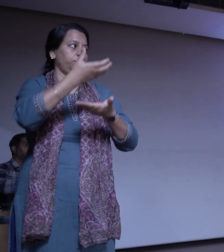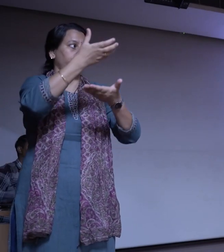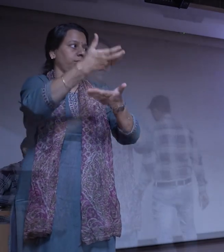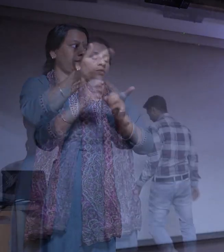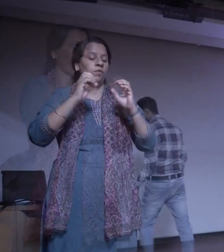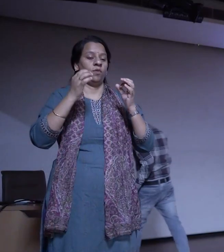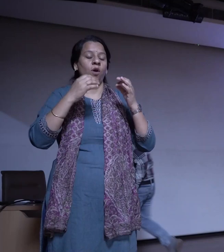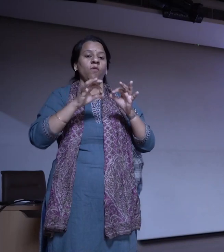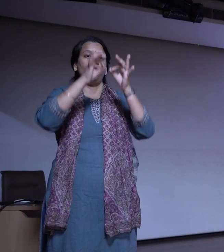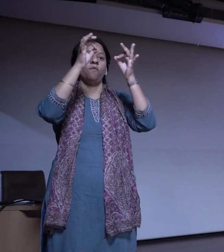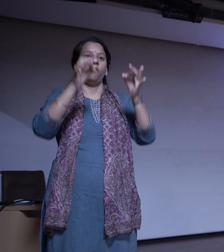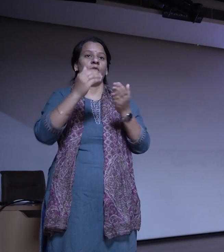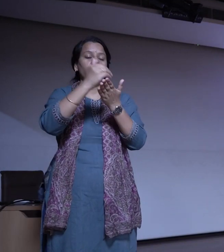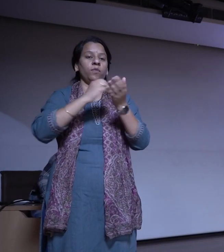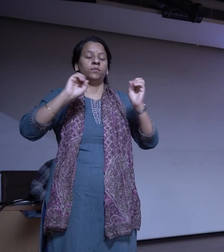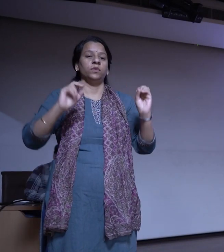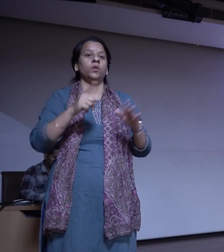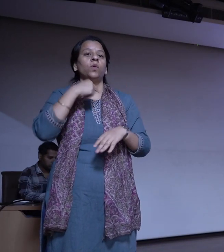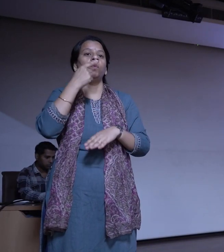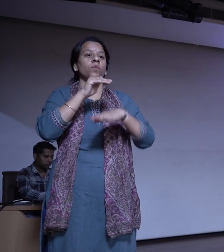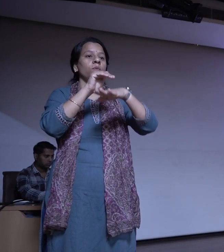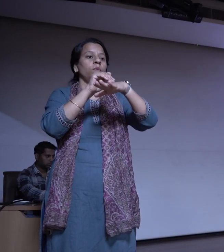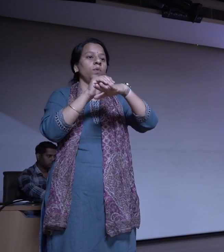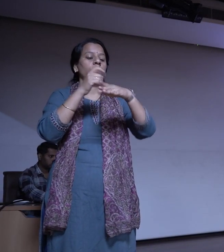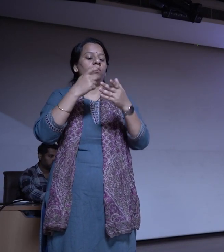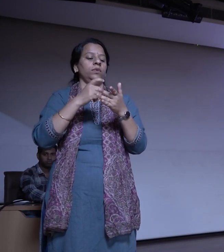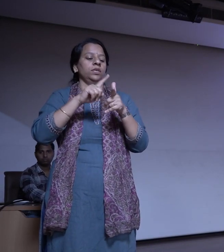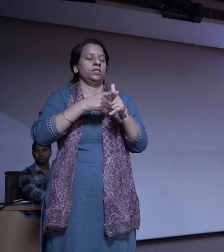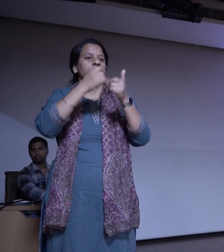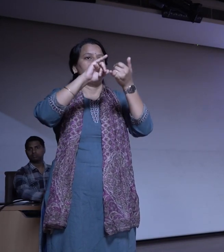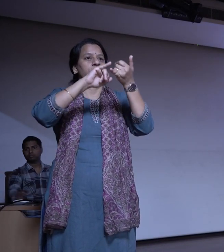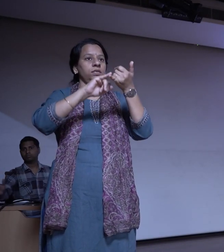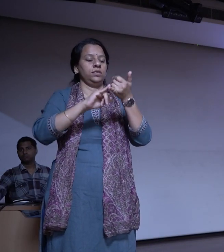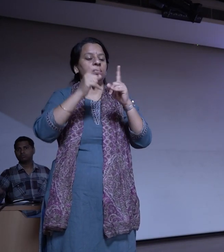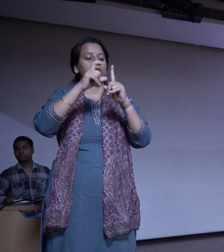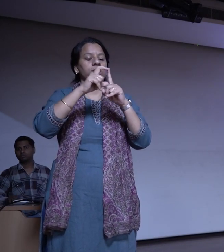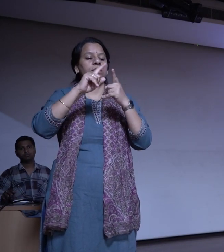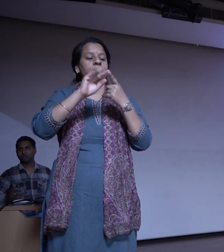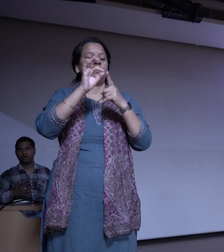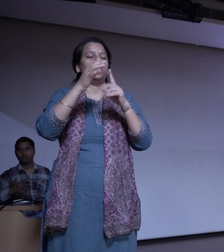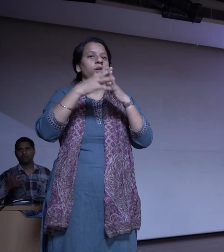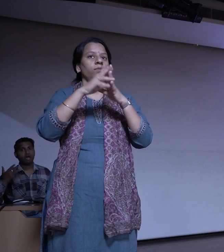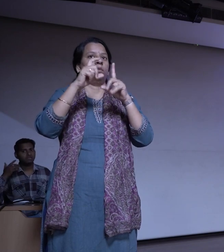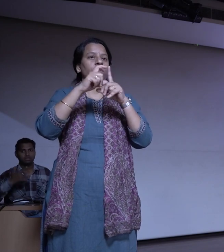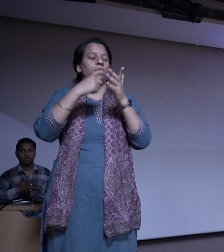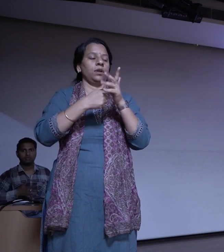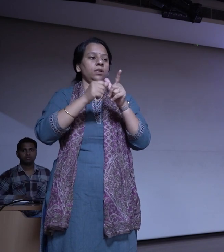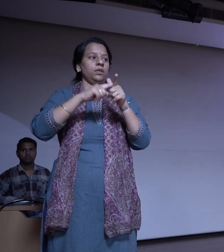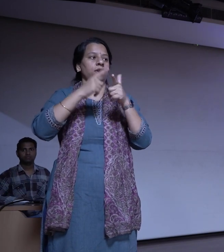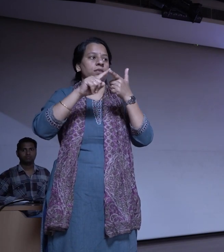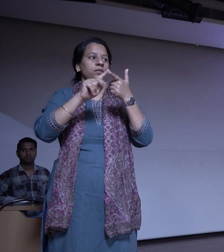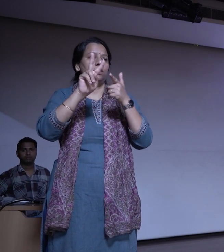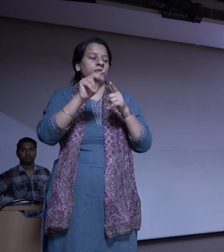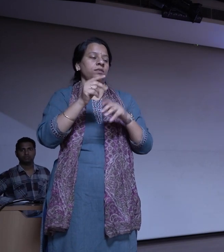G I would like to call on stage s Rajiv Sharma G join secretary DWD to deliver the welcome address for